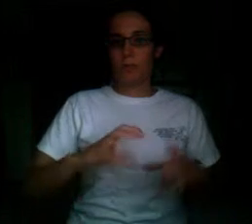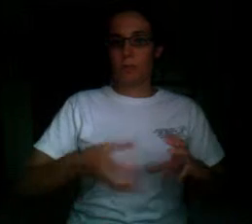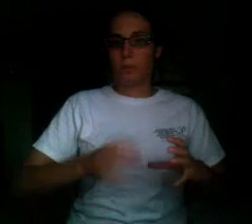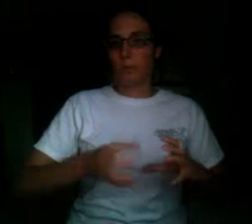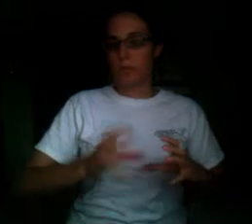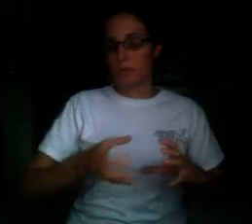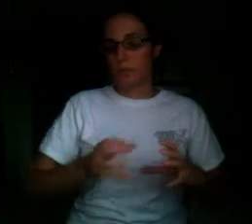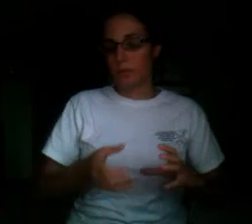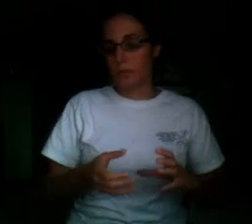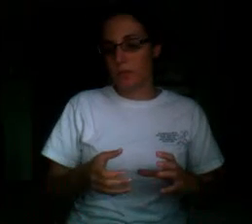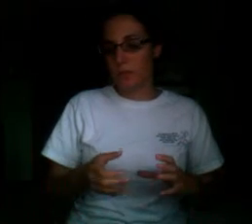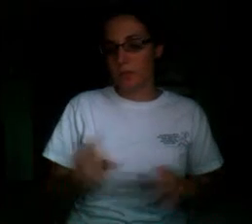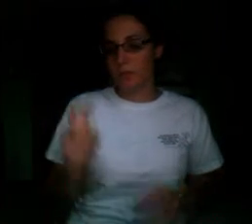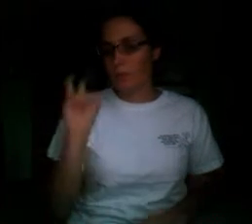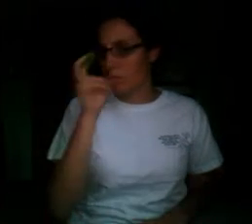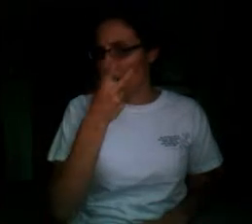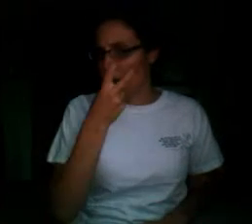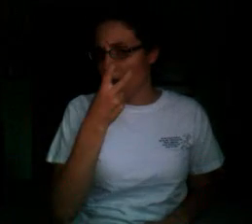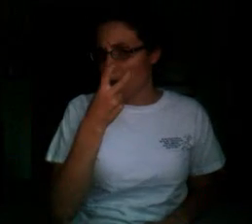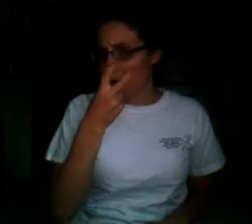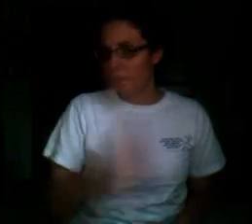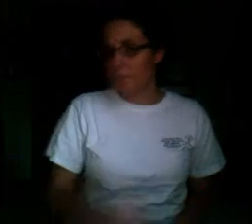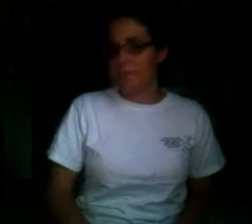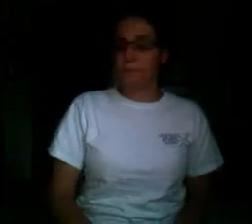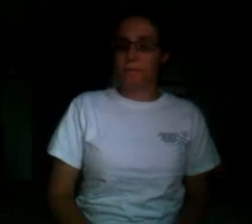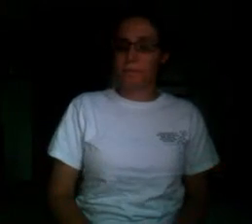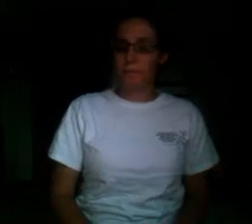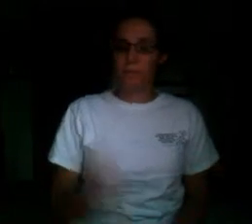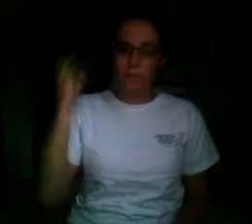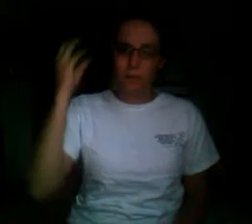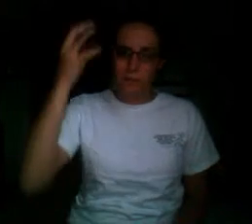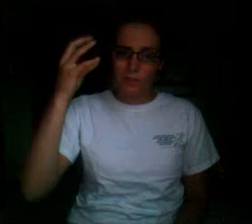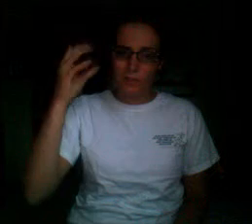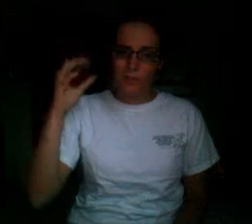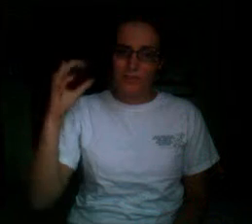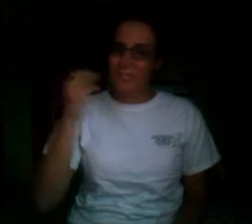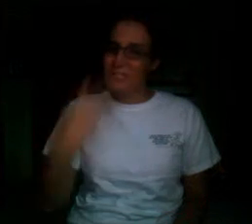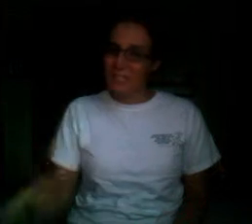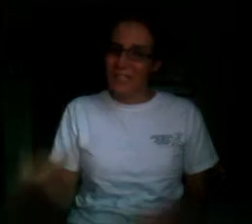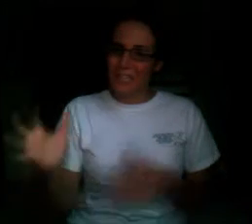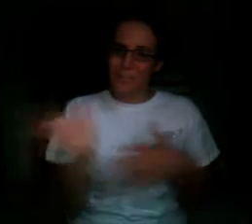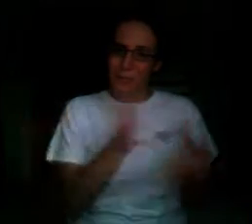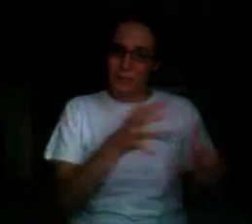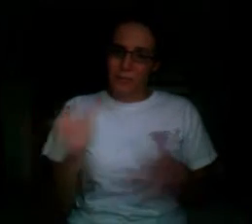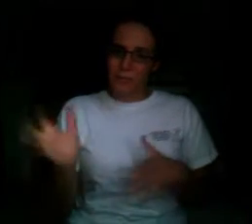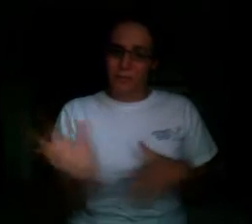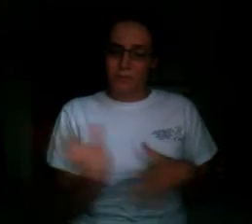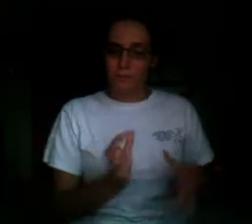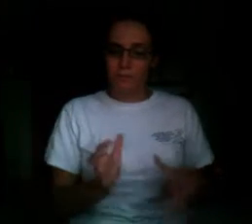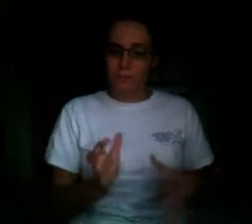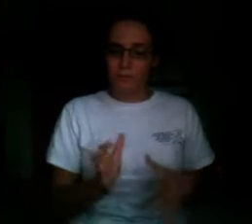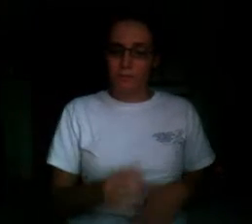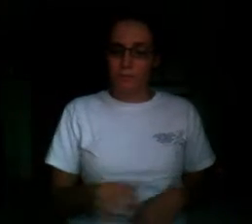blind. The sun and hot wind cured the cut grass so quickly that Pa raked it up next